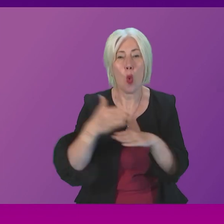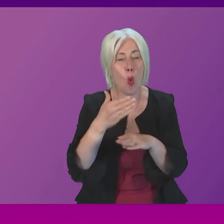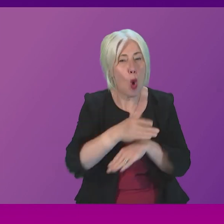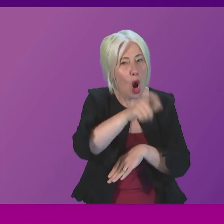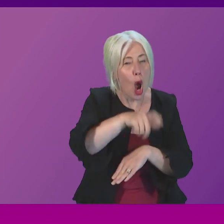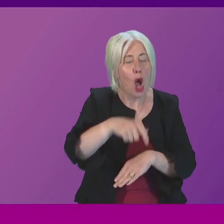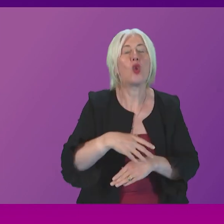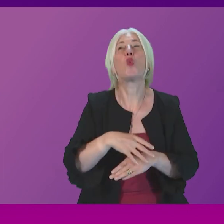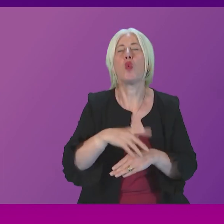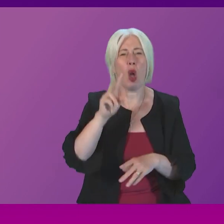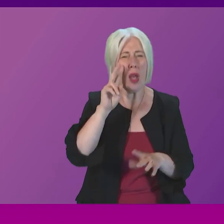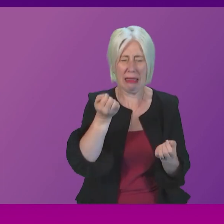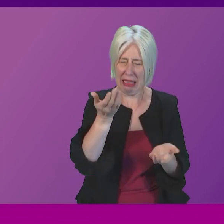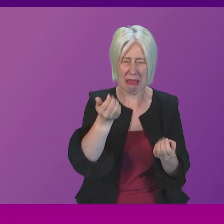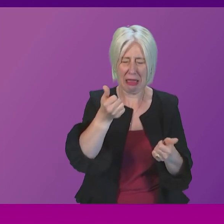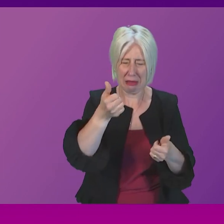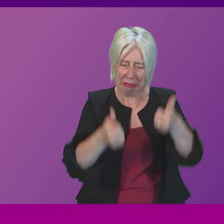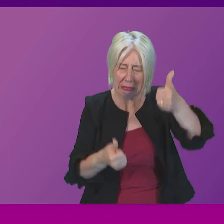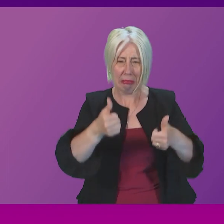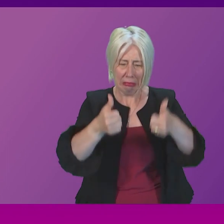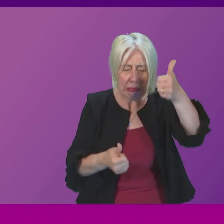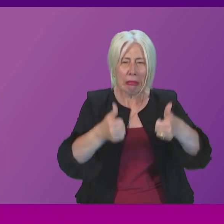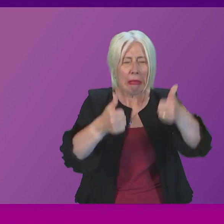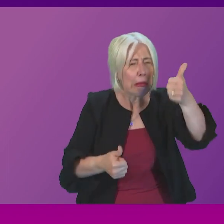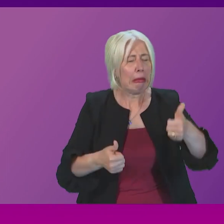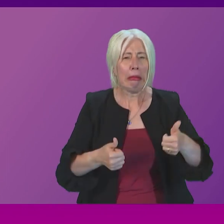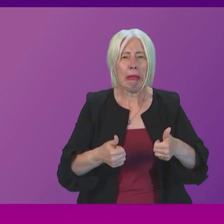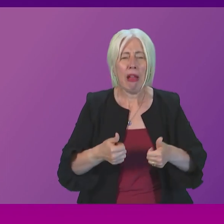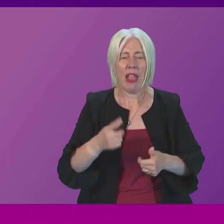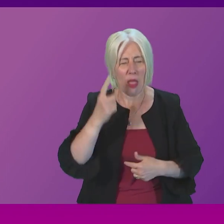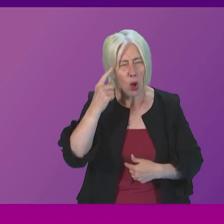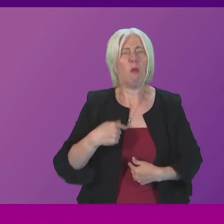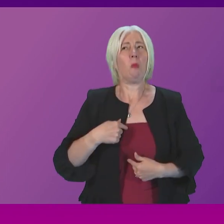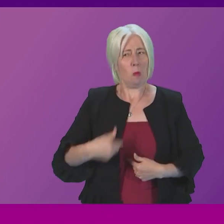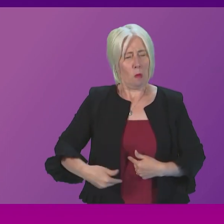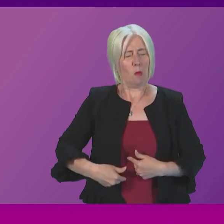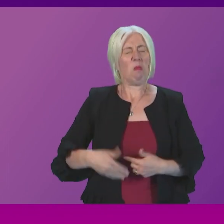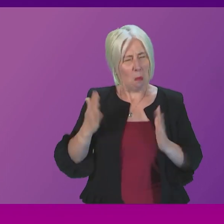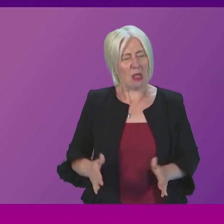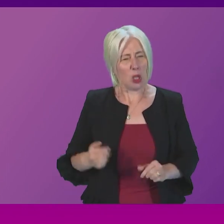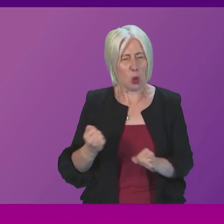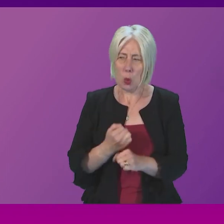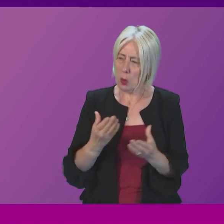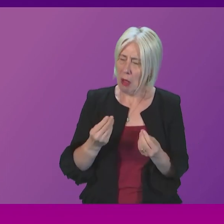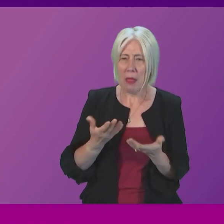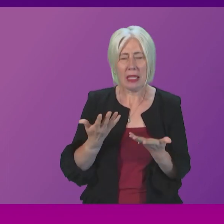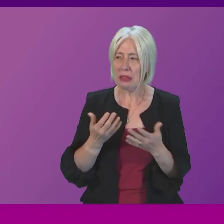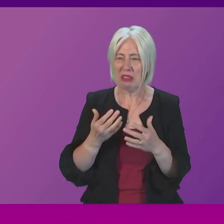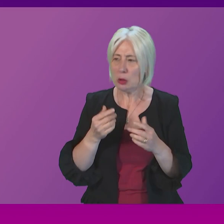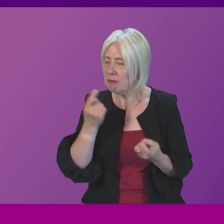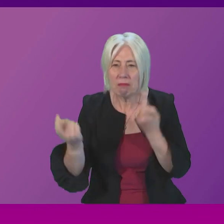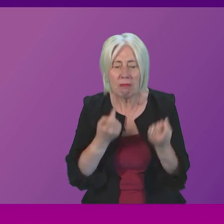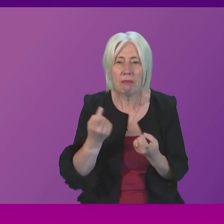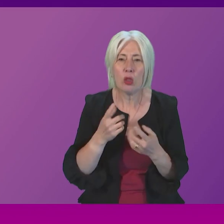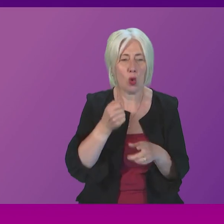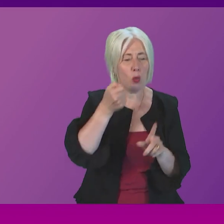So it was all these injustices, I suppose, that triggered that need to actually find a platform. So going